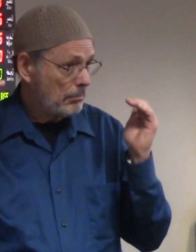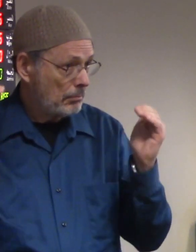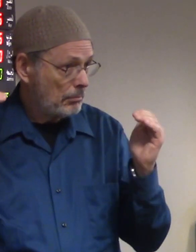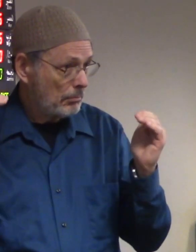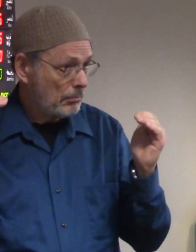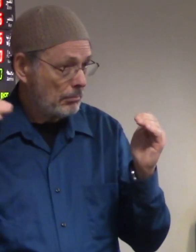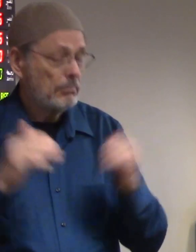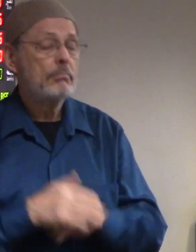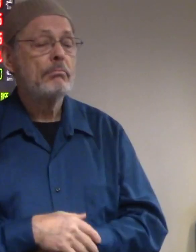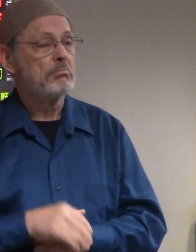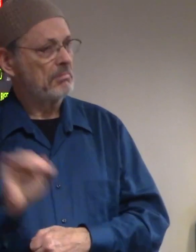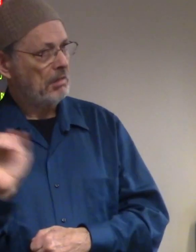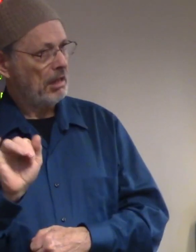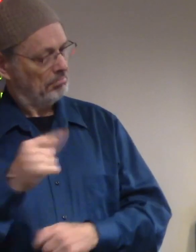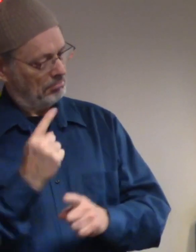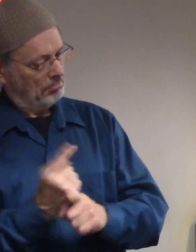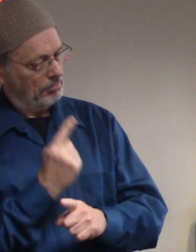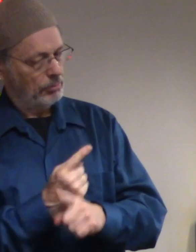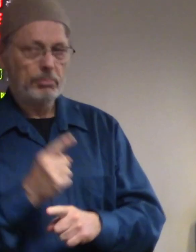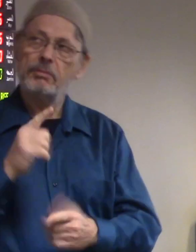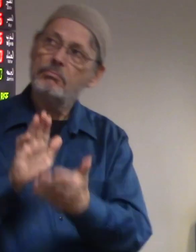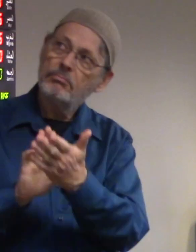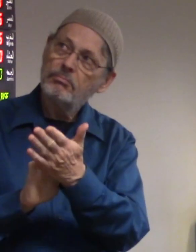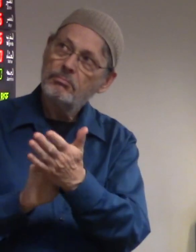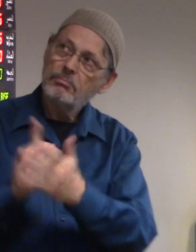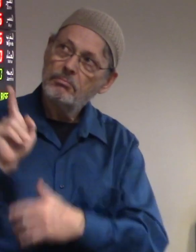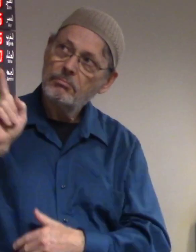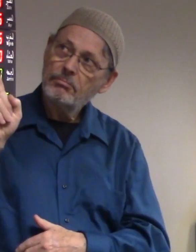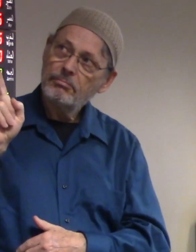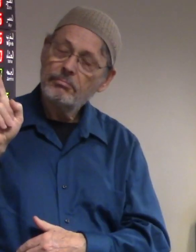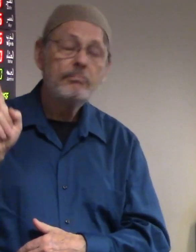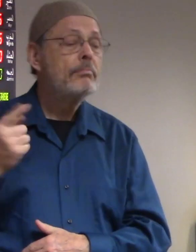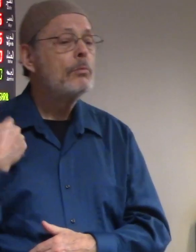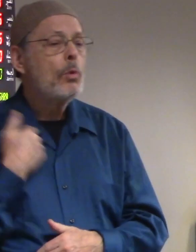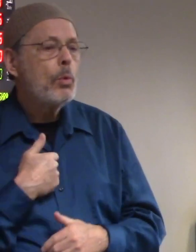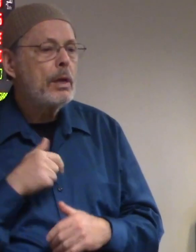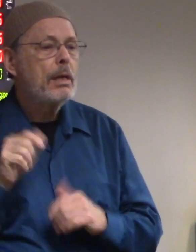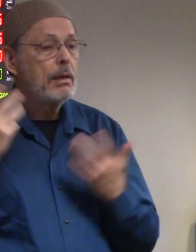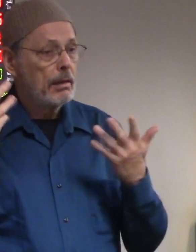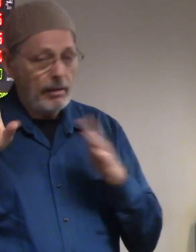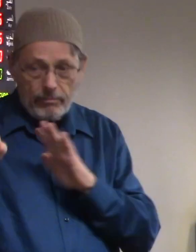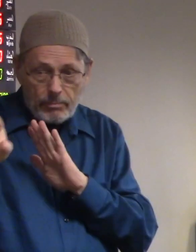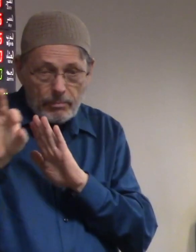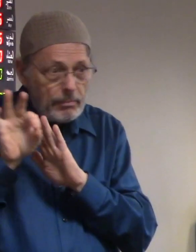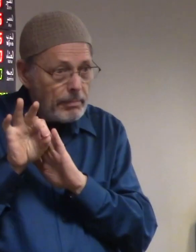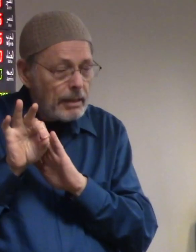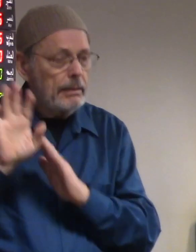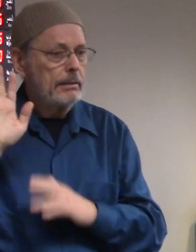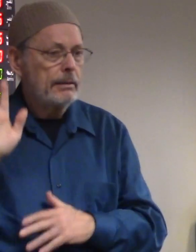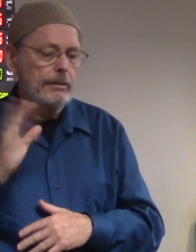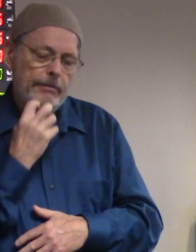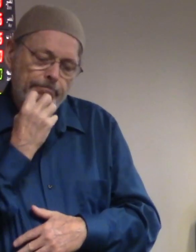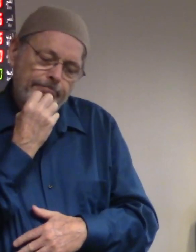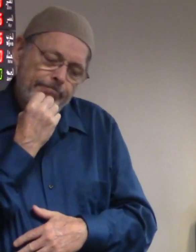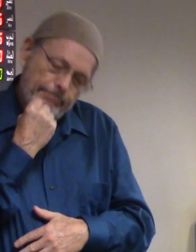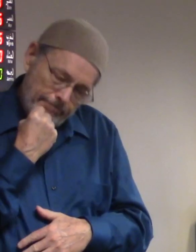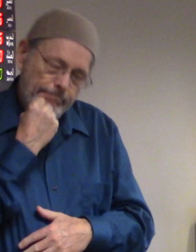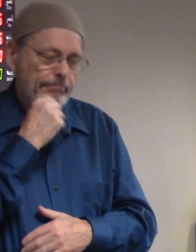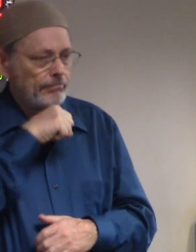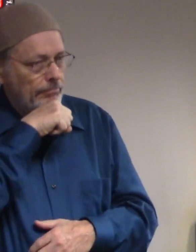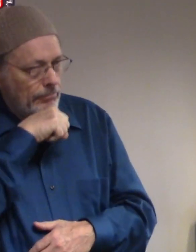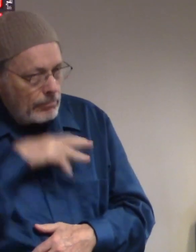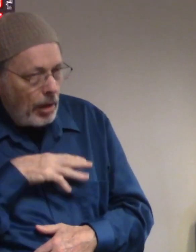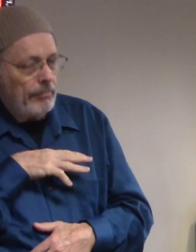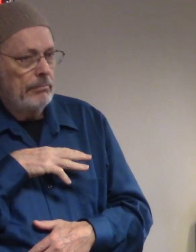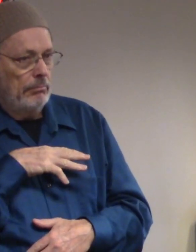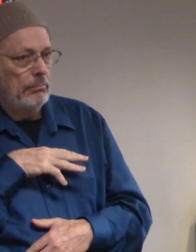for as he ought to be praised and for picking and choosing his Habib Mustafa sallallahu alayhi wa sallam